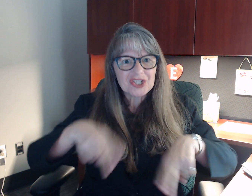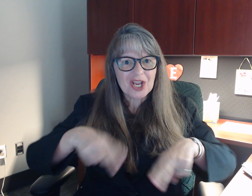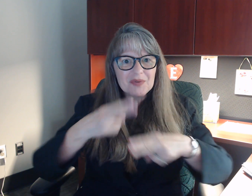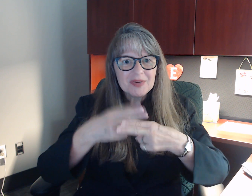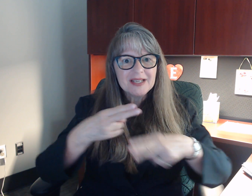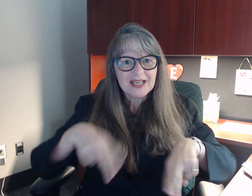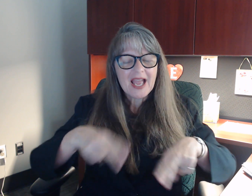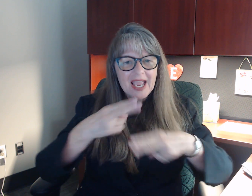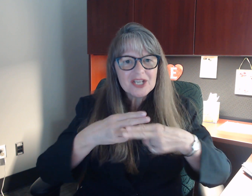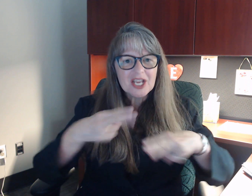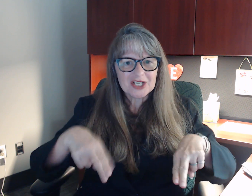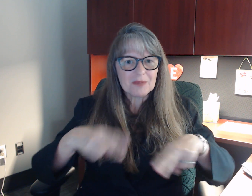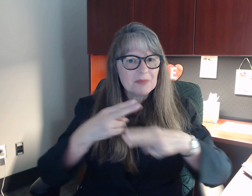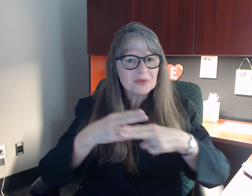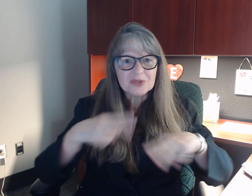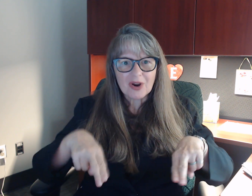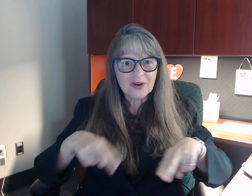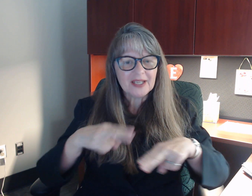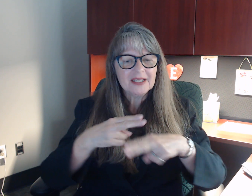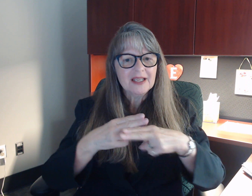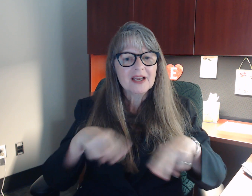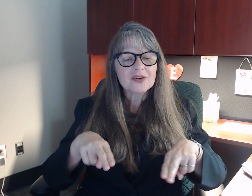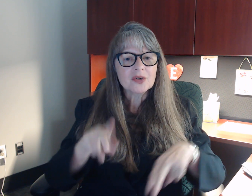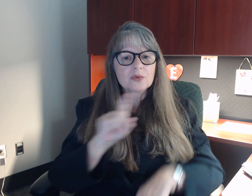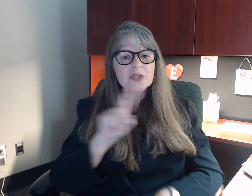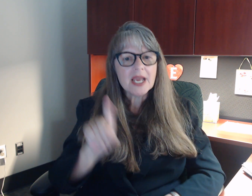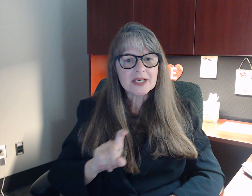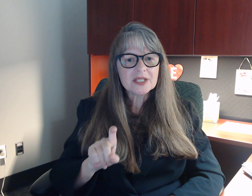shape? H hand shape. I'm so sorry. So Texas